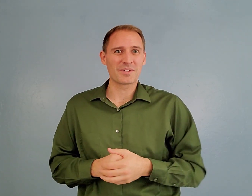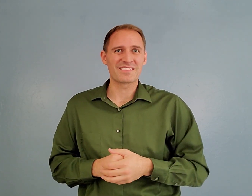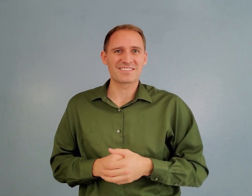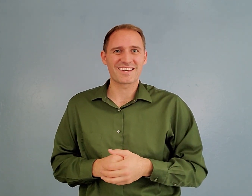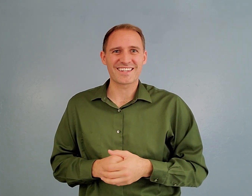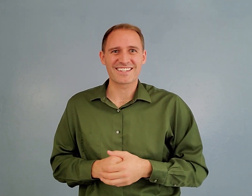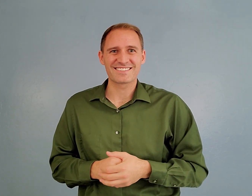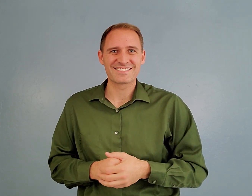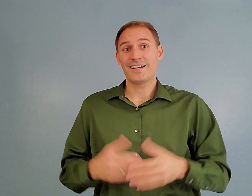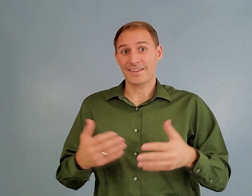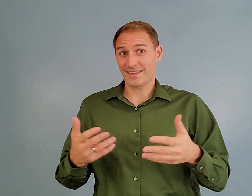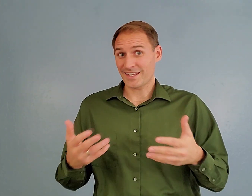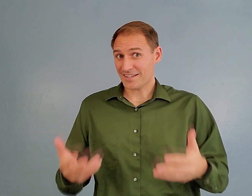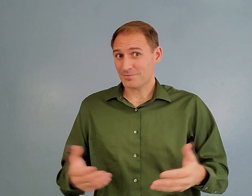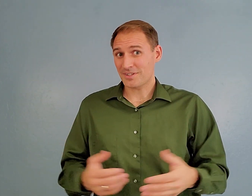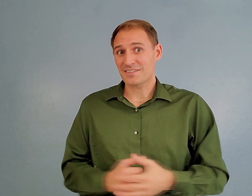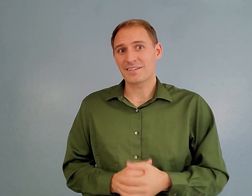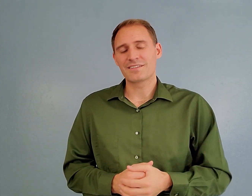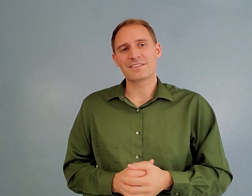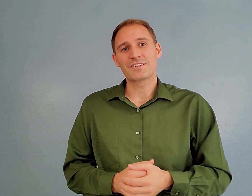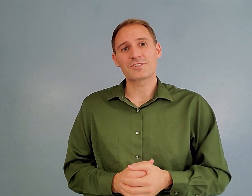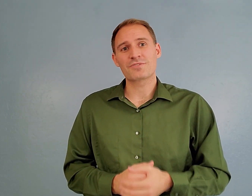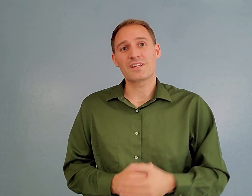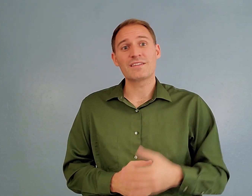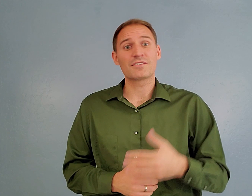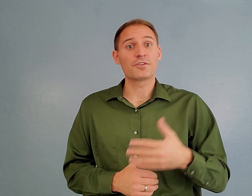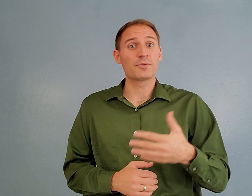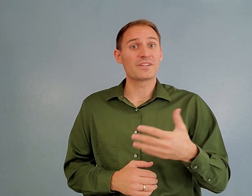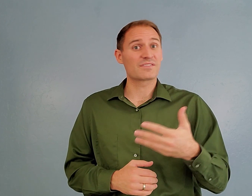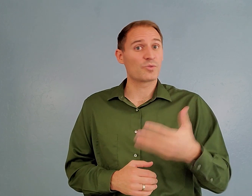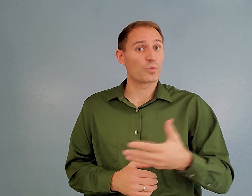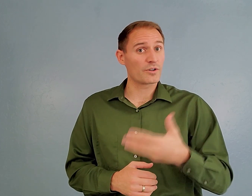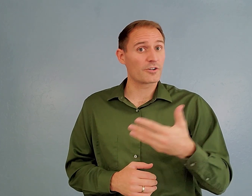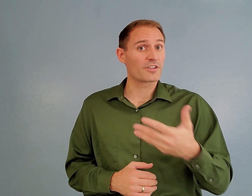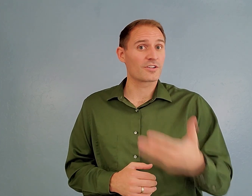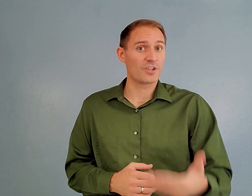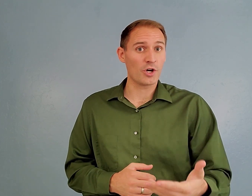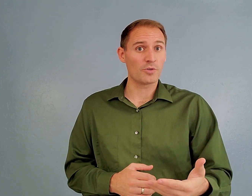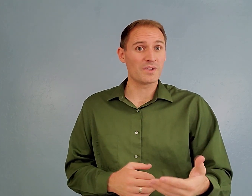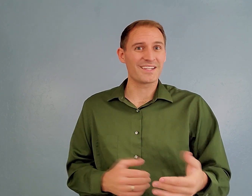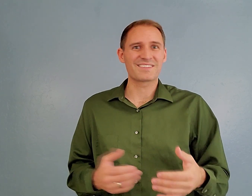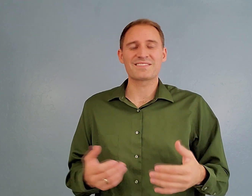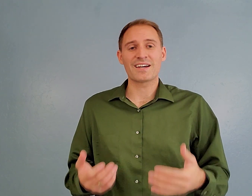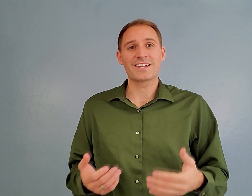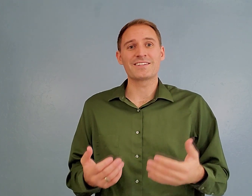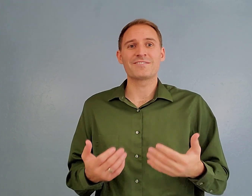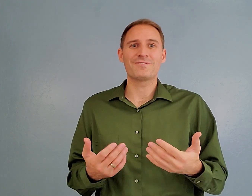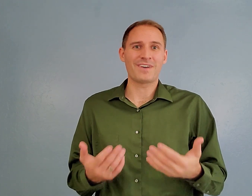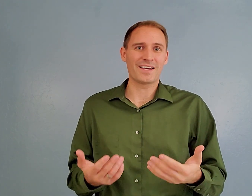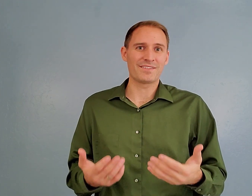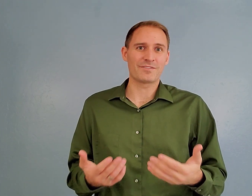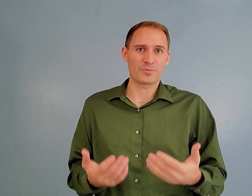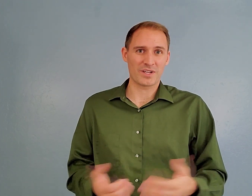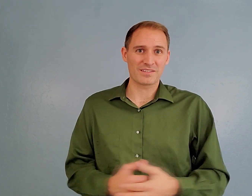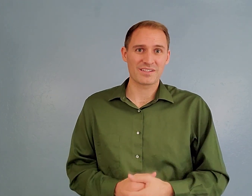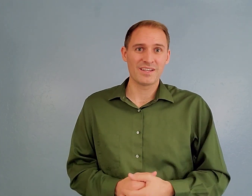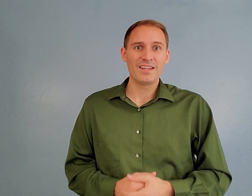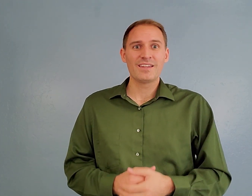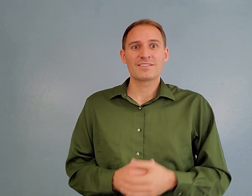to sign that. The next one is a little tricky. So it's the word go, but it's signed 5 different ways. So